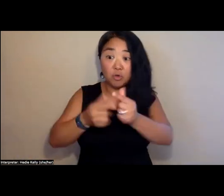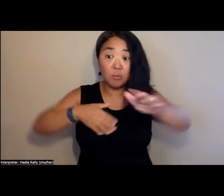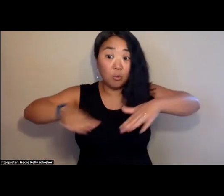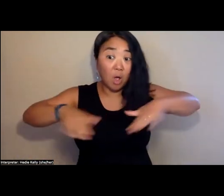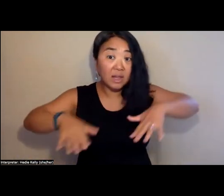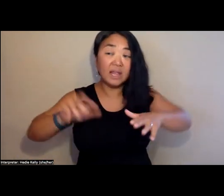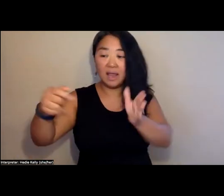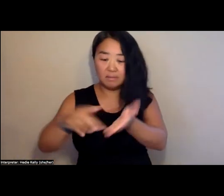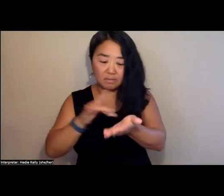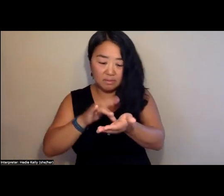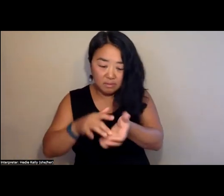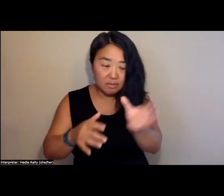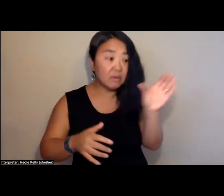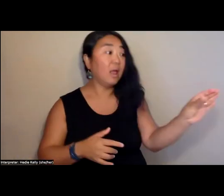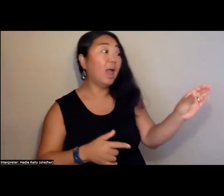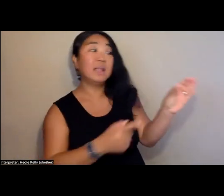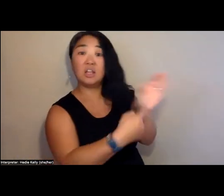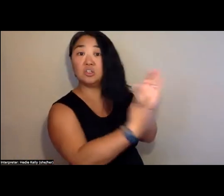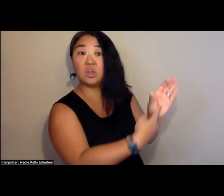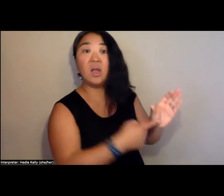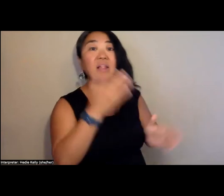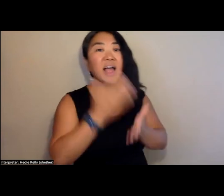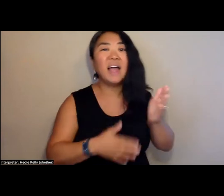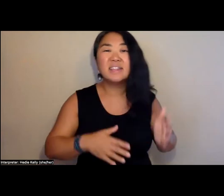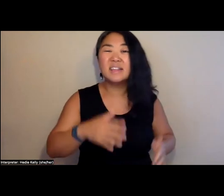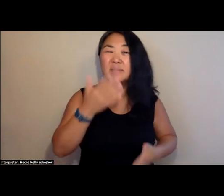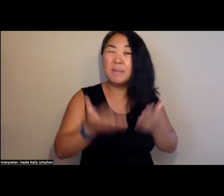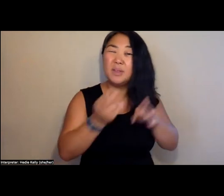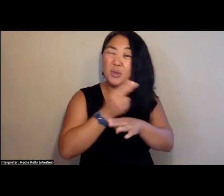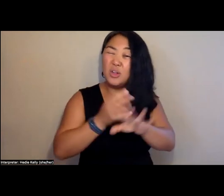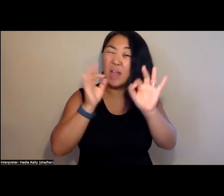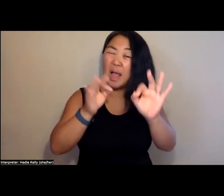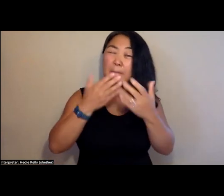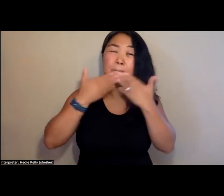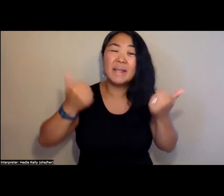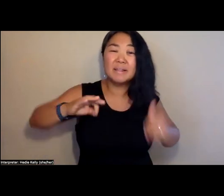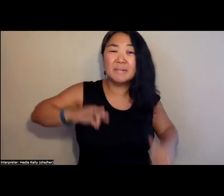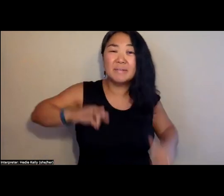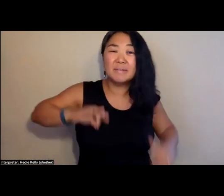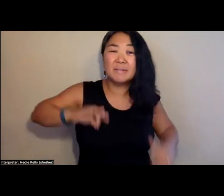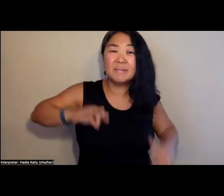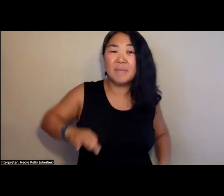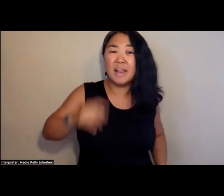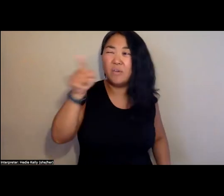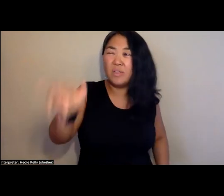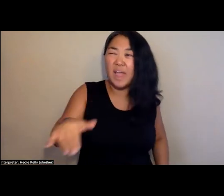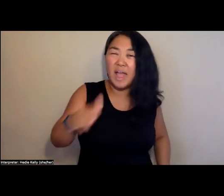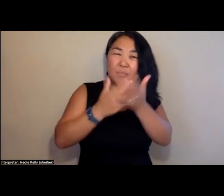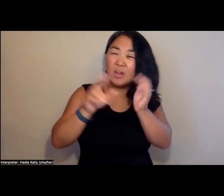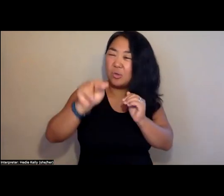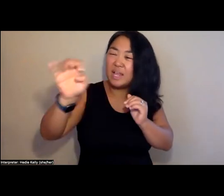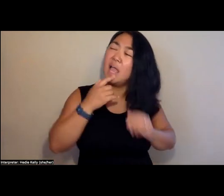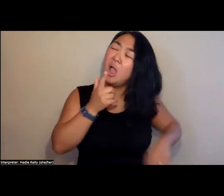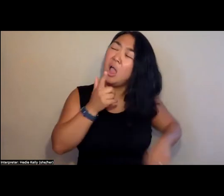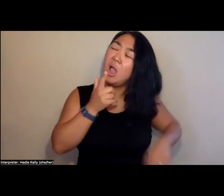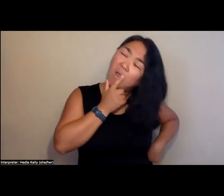to you. That's really useful for the couple funny parts in the Northeast where you're like, oh, wait, the perimeter does just sort of like cut through